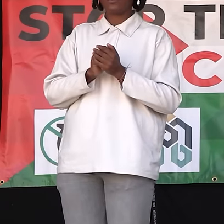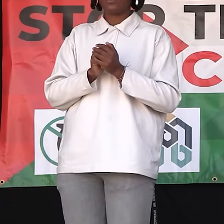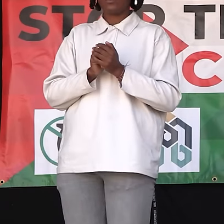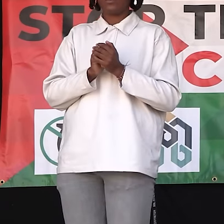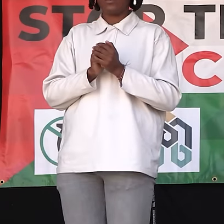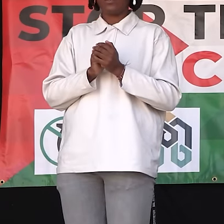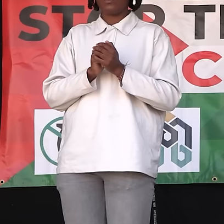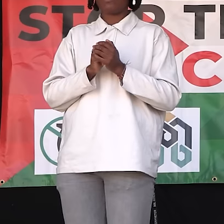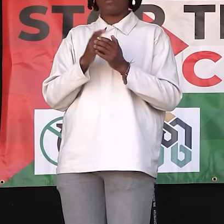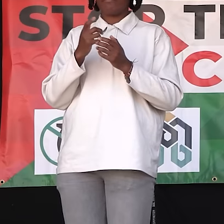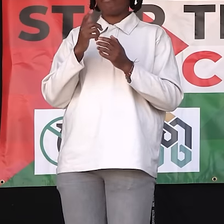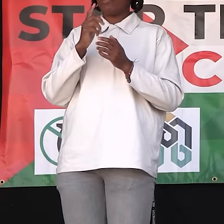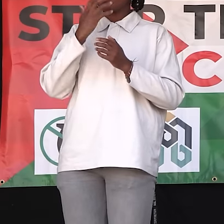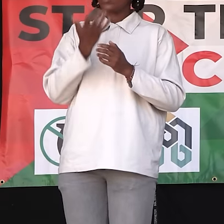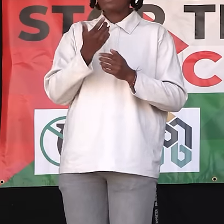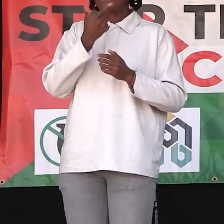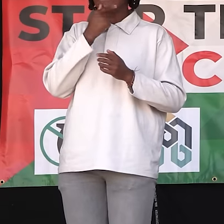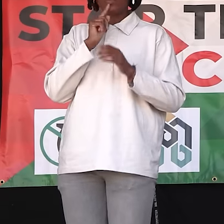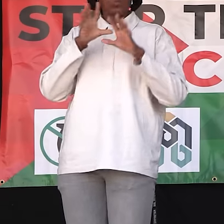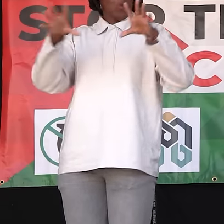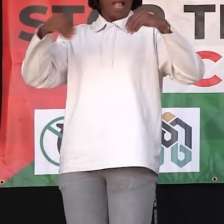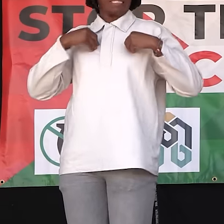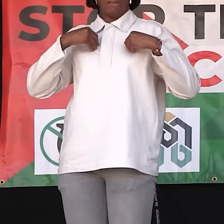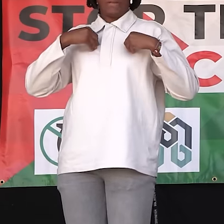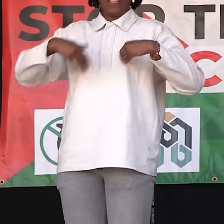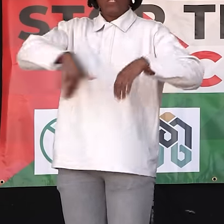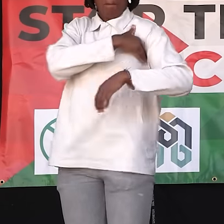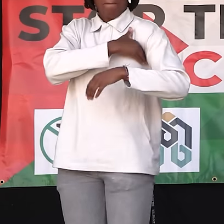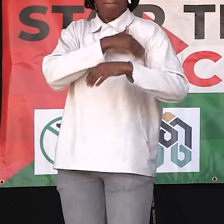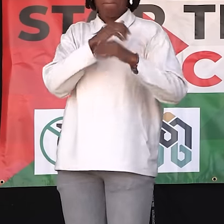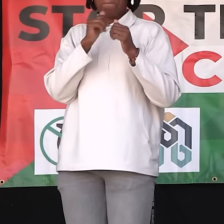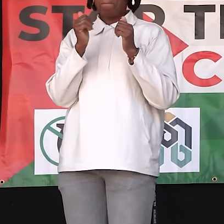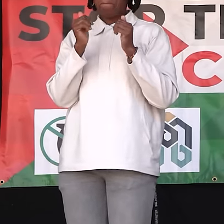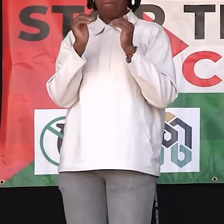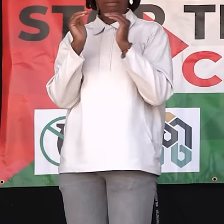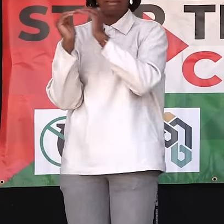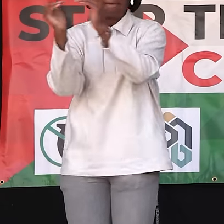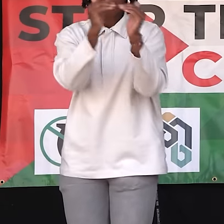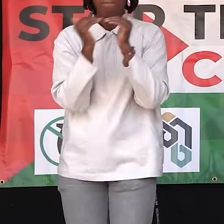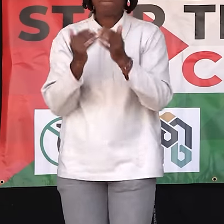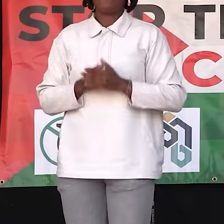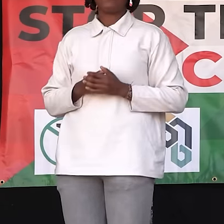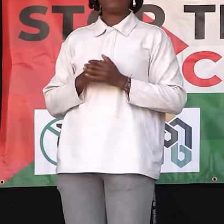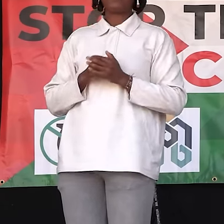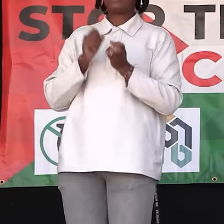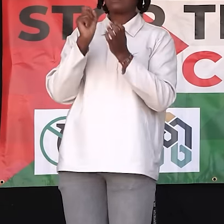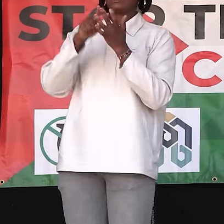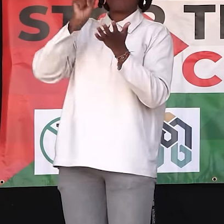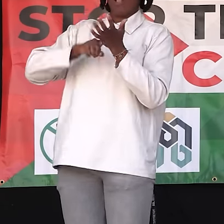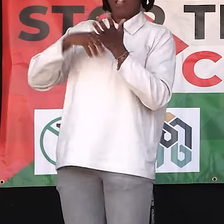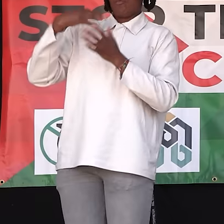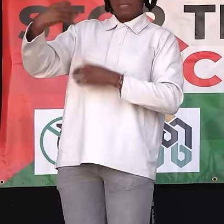this crap any more than anybody else does. And Israel does not represent